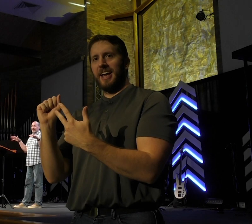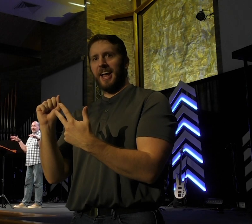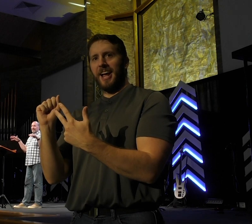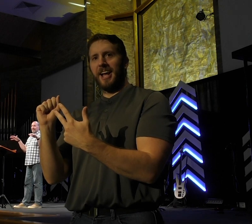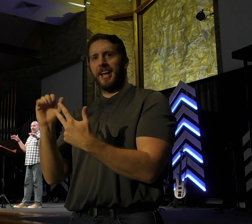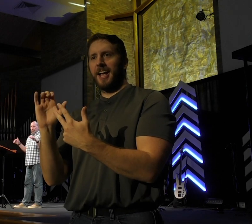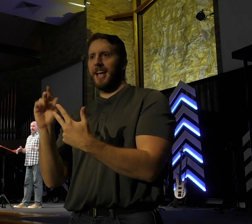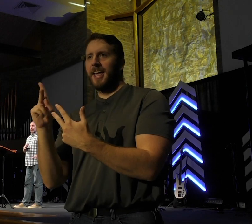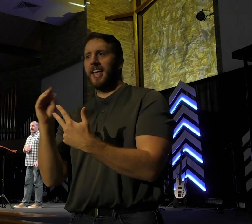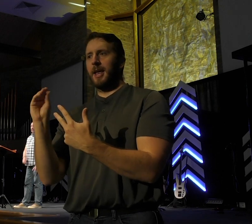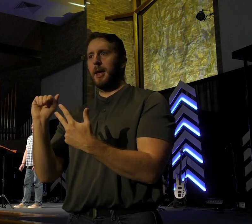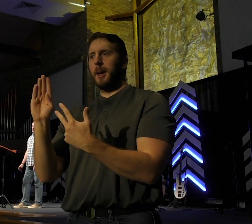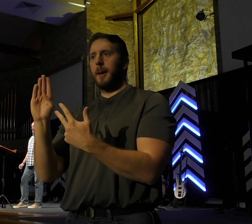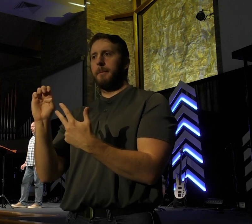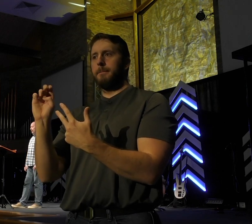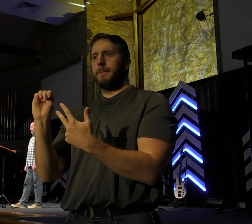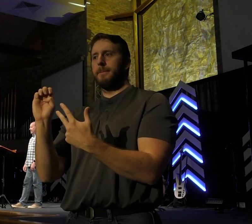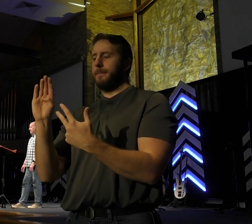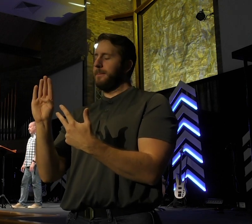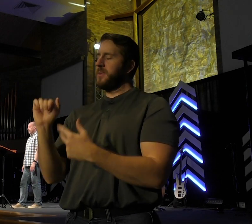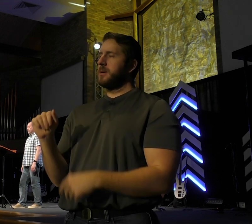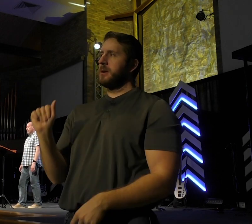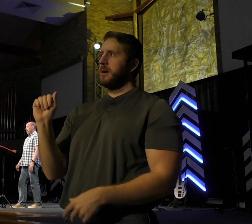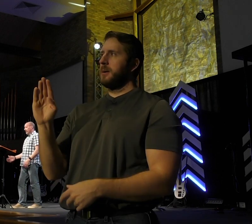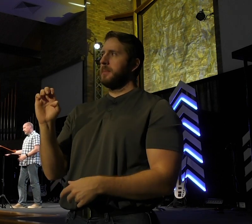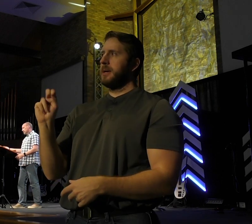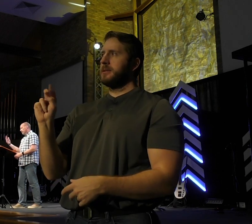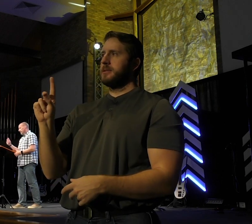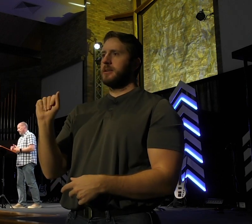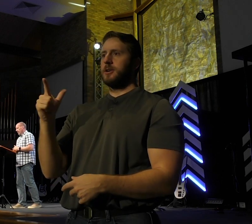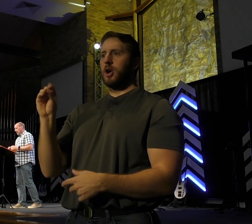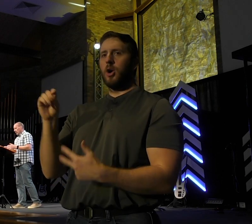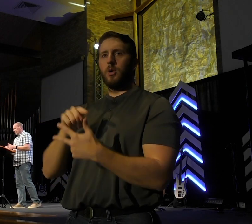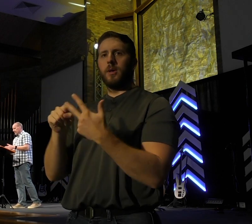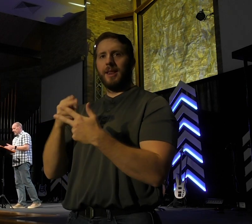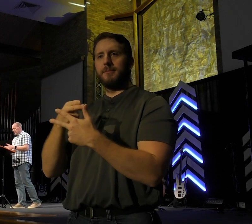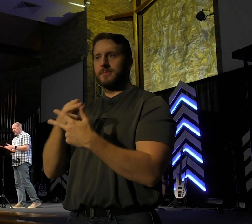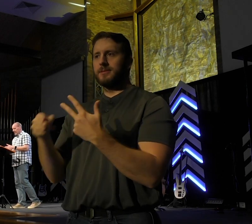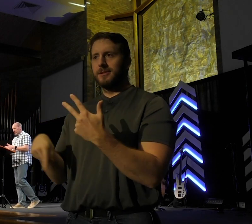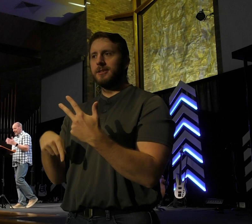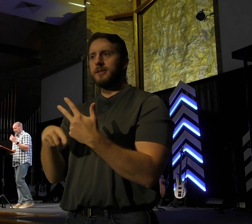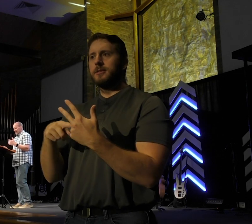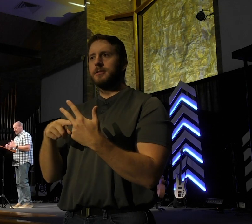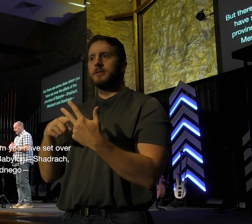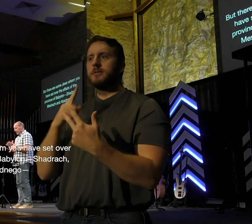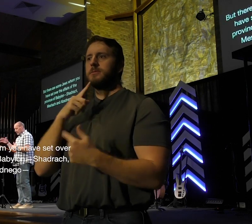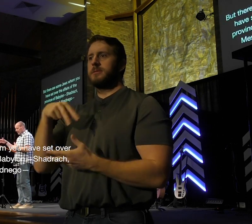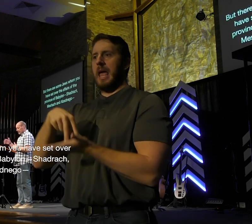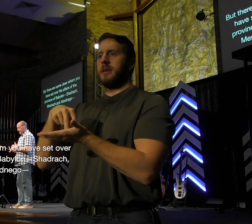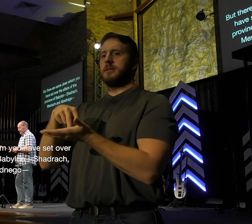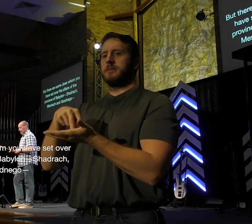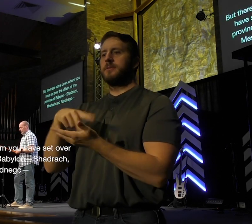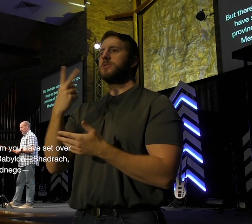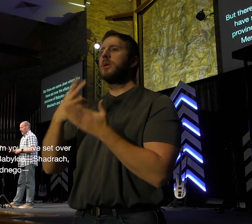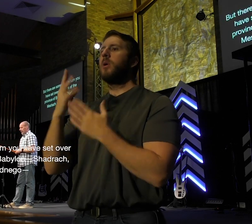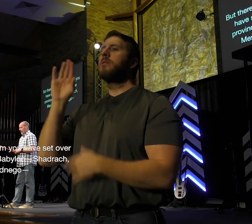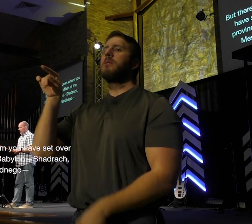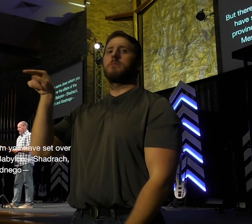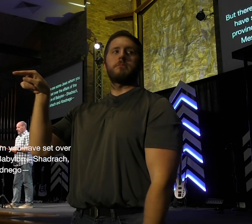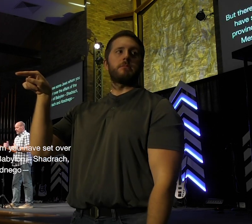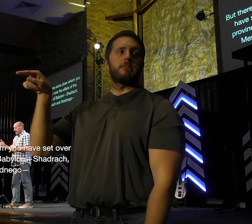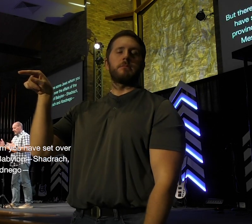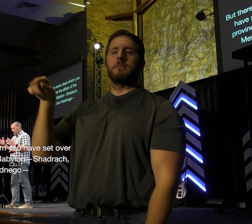standing up in a bow-down world. And then somebody whistles them into Nebuchadnezzar, and I'm going to jump to verse